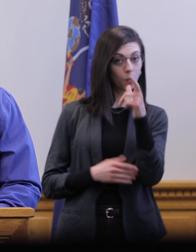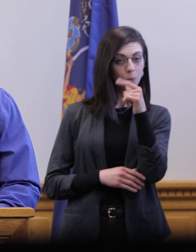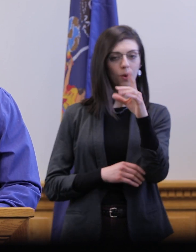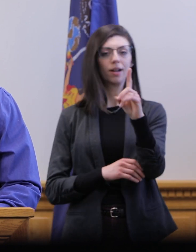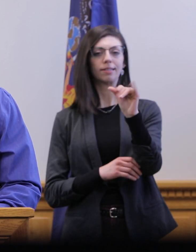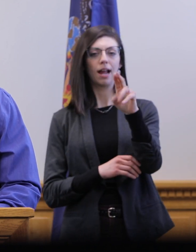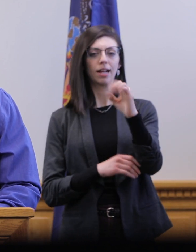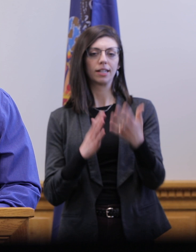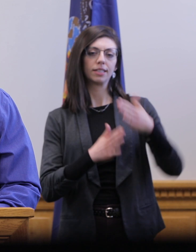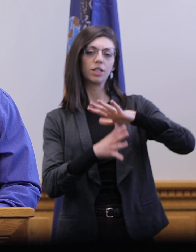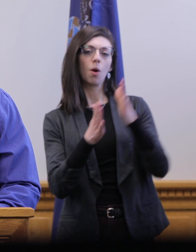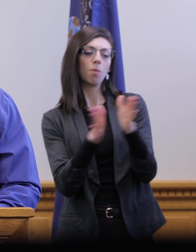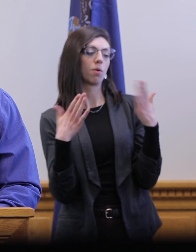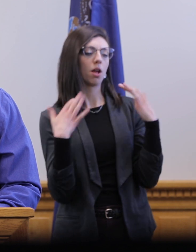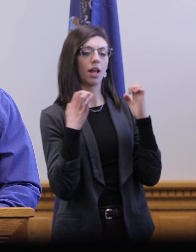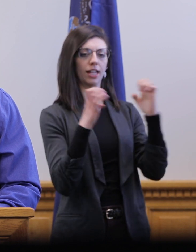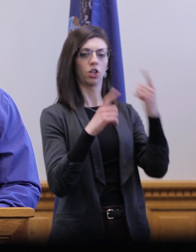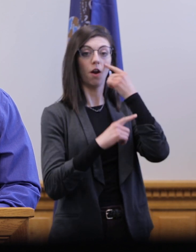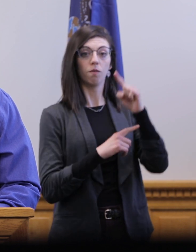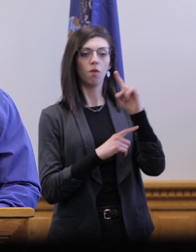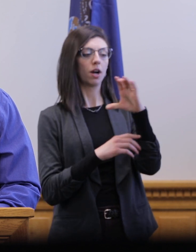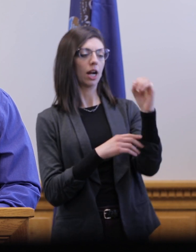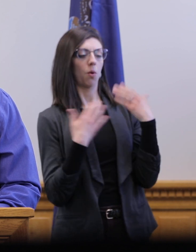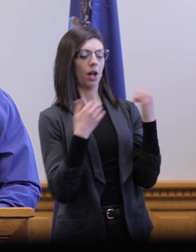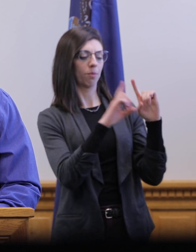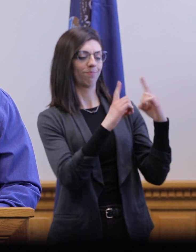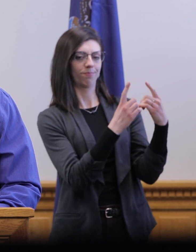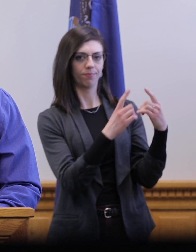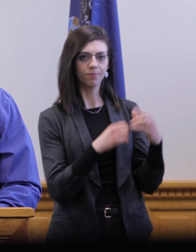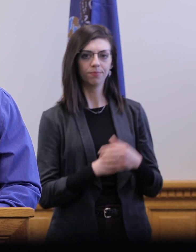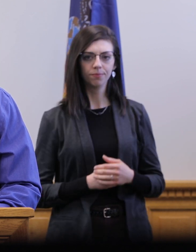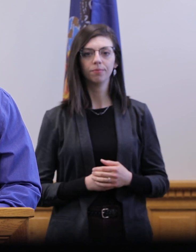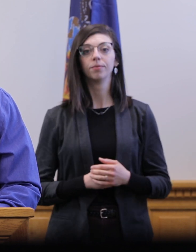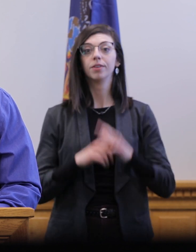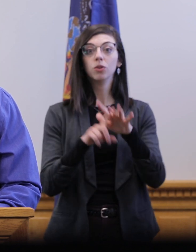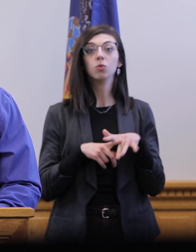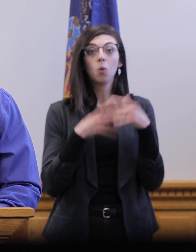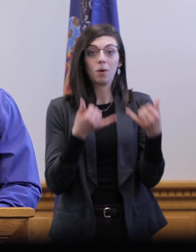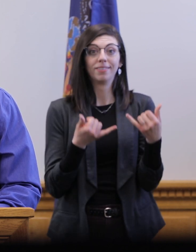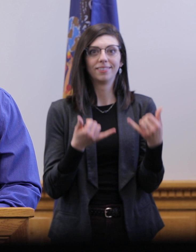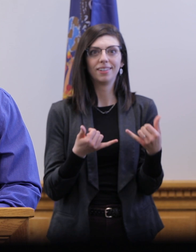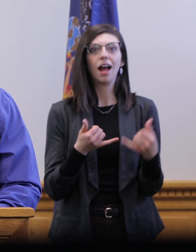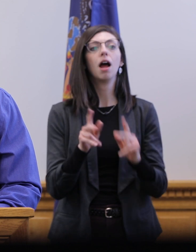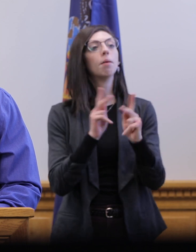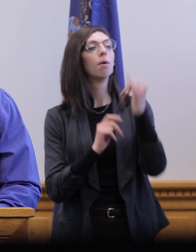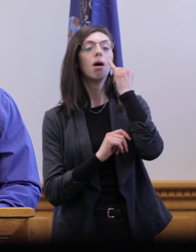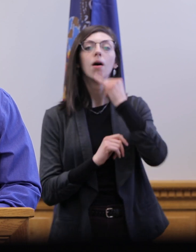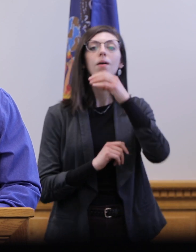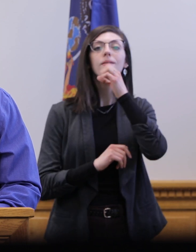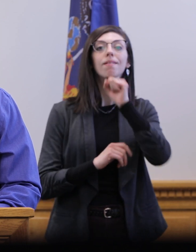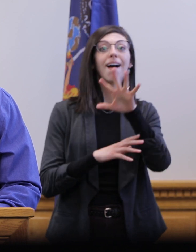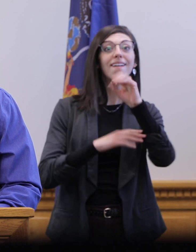Diane Oldenburg, Senior Public Health Educator for the County Health Department. Starting today, people age 50 and